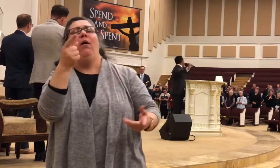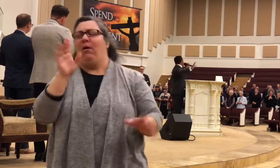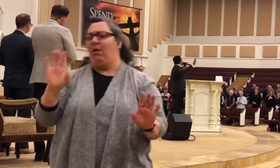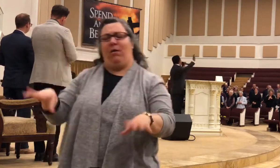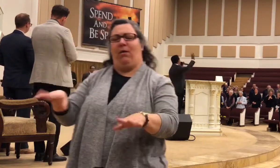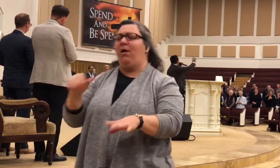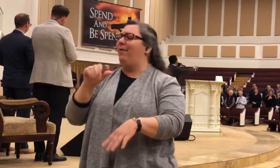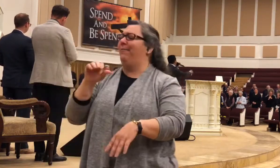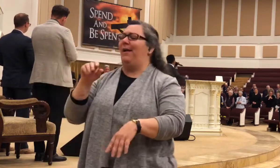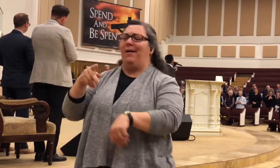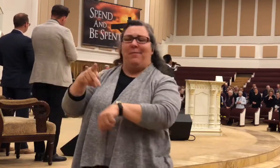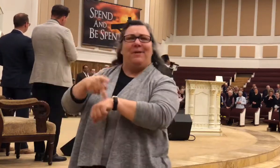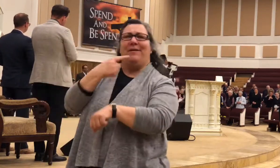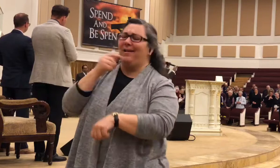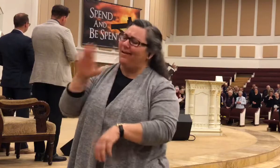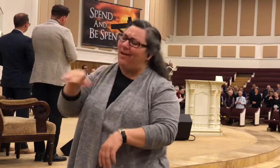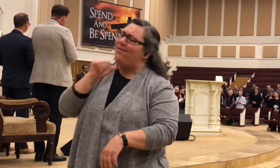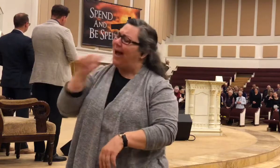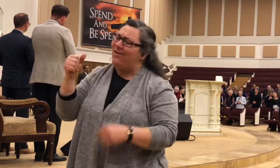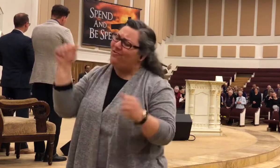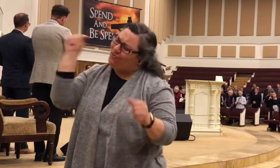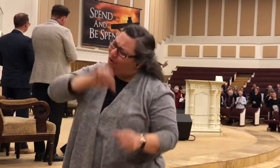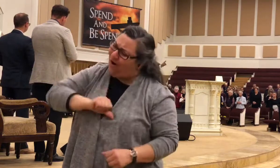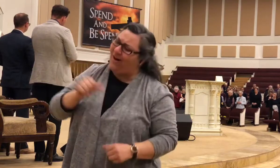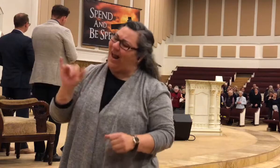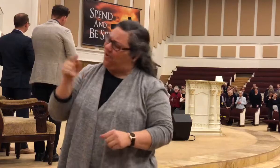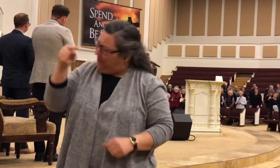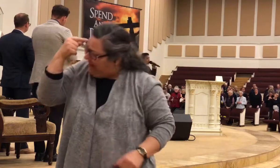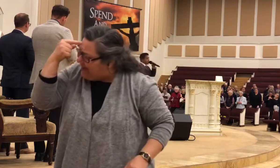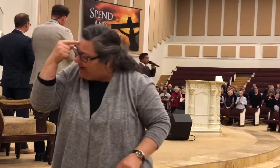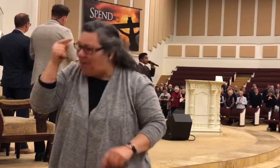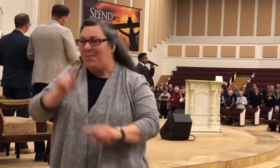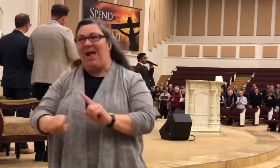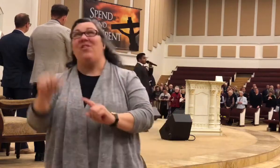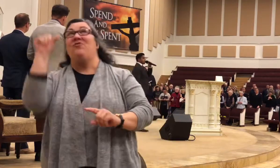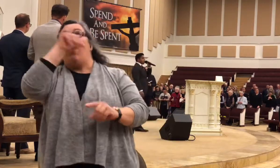"No, no, they're not drunk like you suppose. They're drunk in the Holy Ghost."